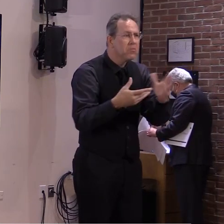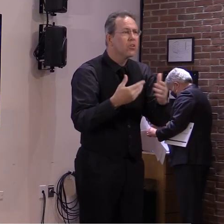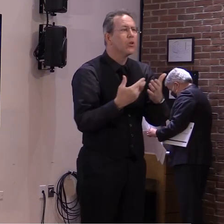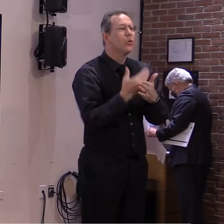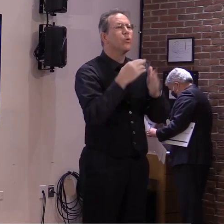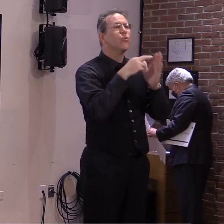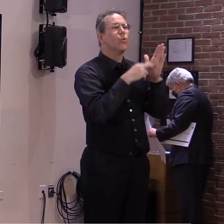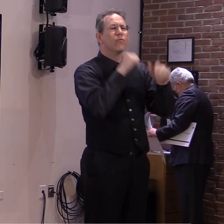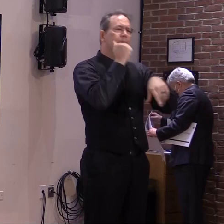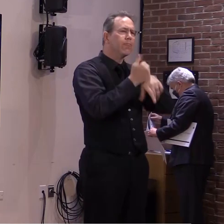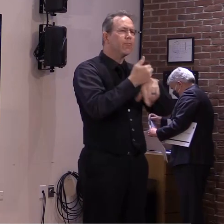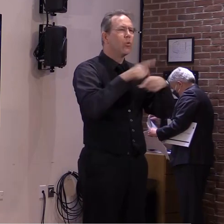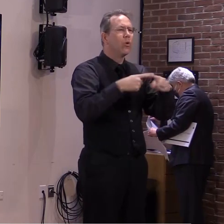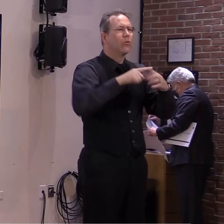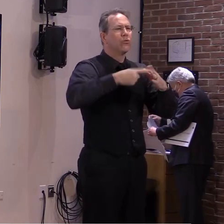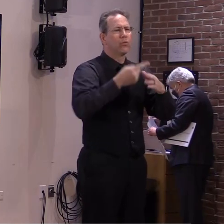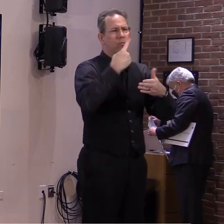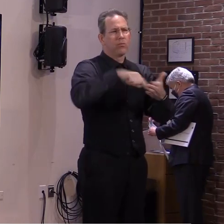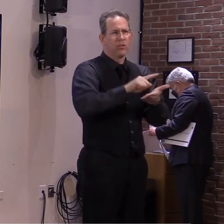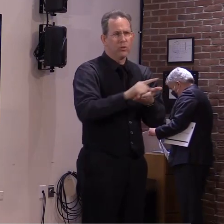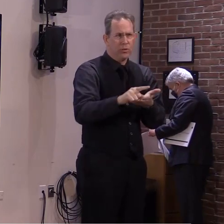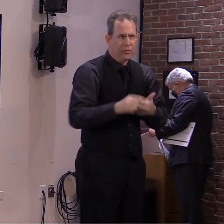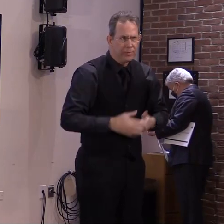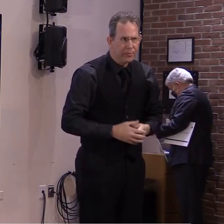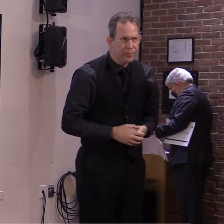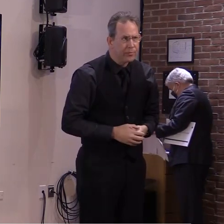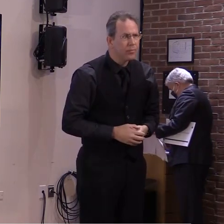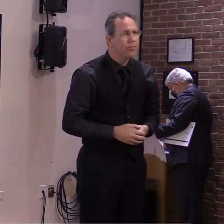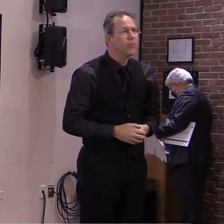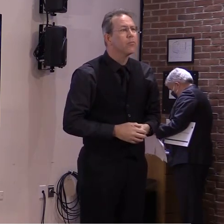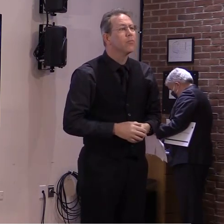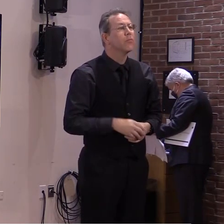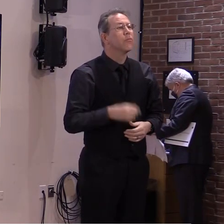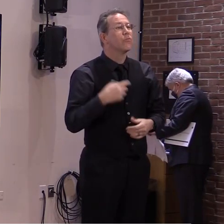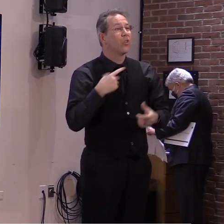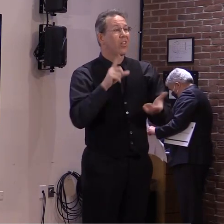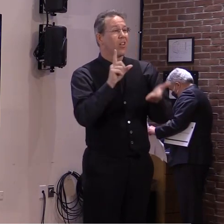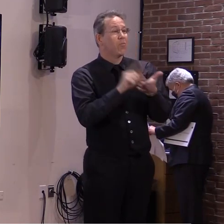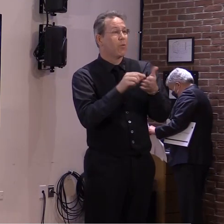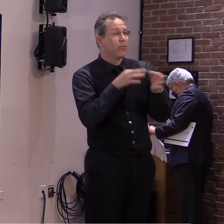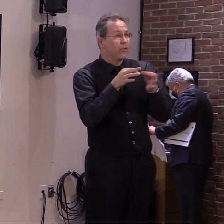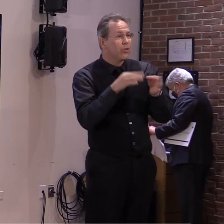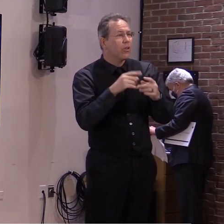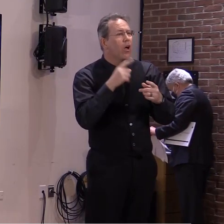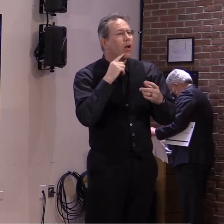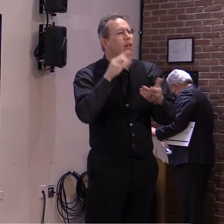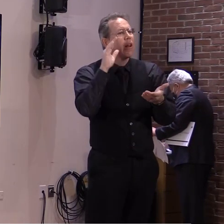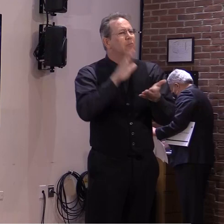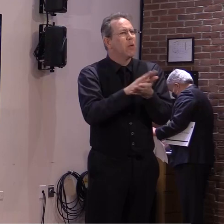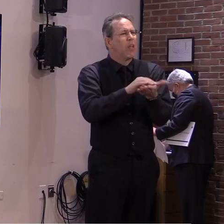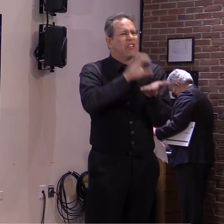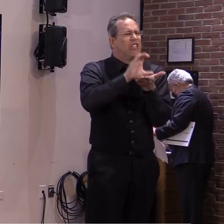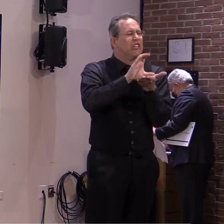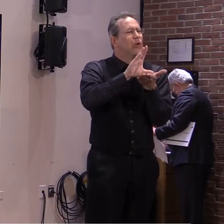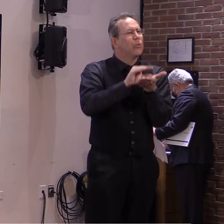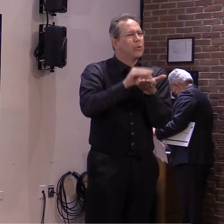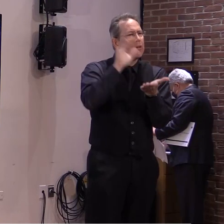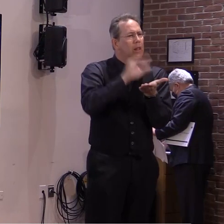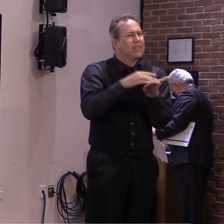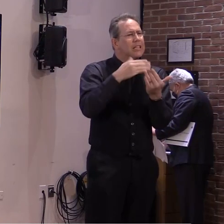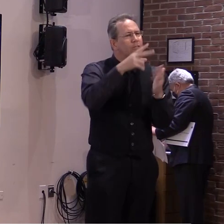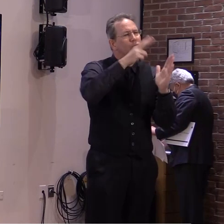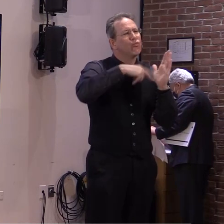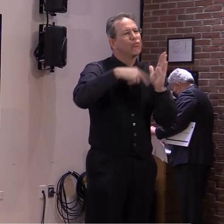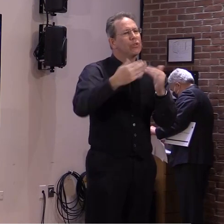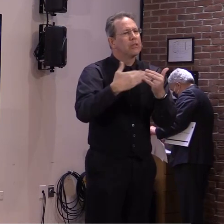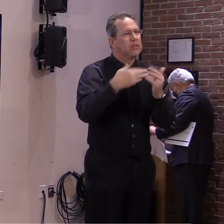We did publish a smaller guidance document this week on the use of school facilities for the summer. School buildings will be open for fairly normal use